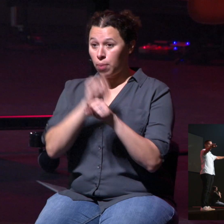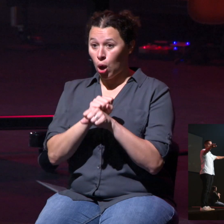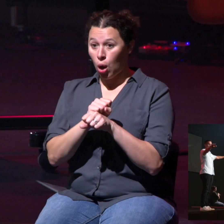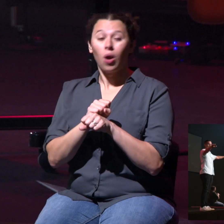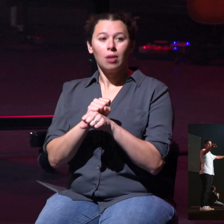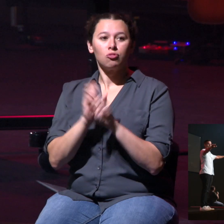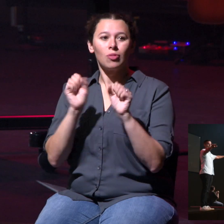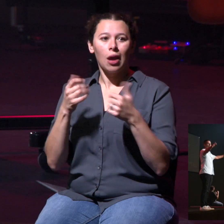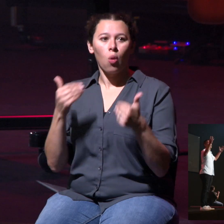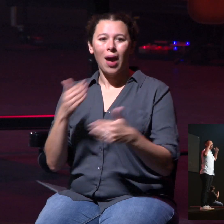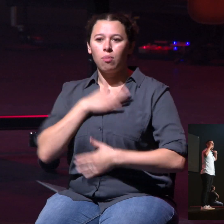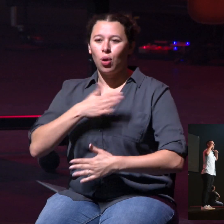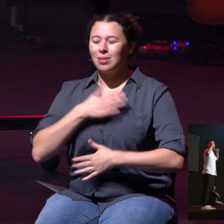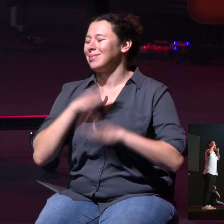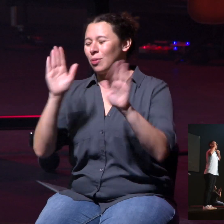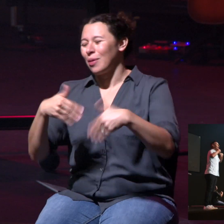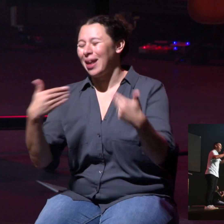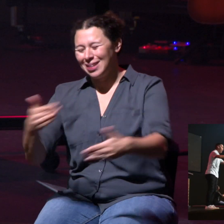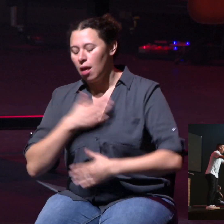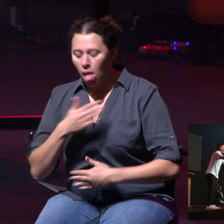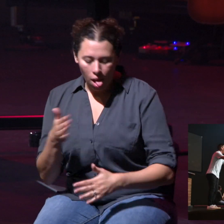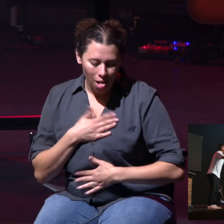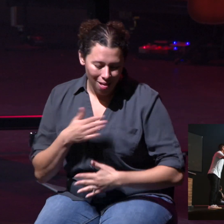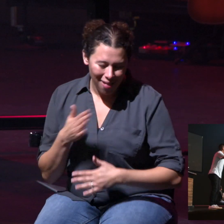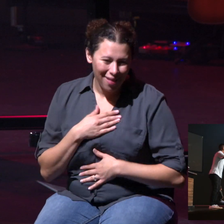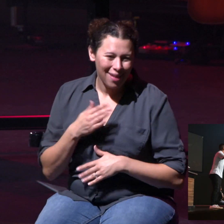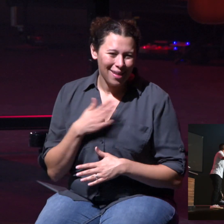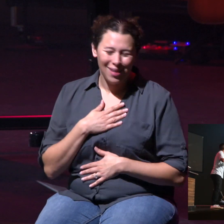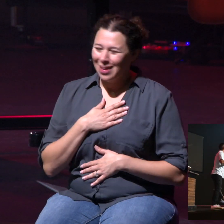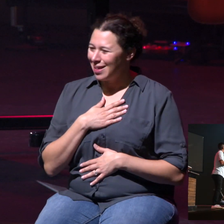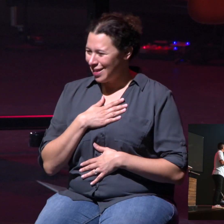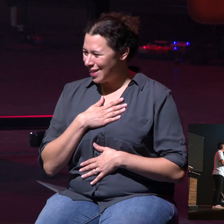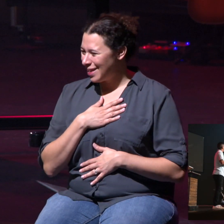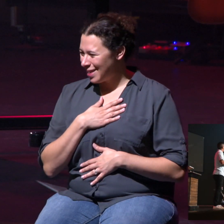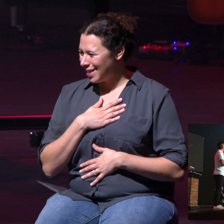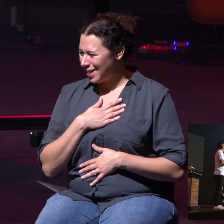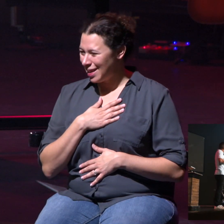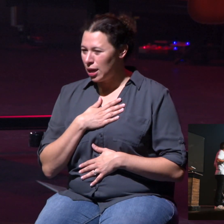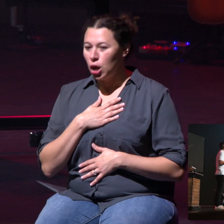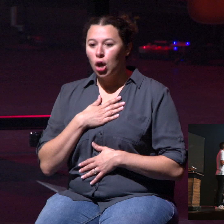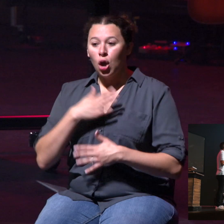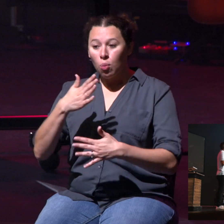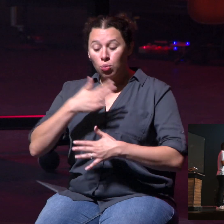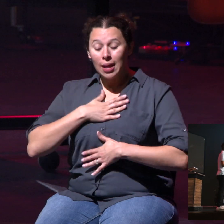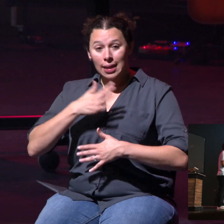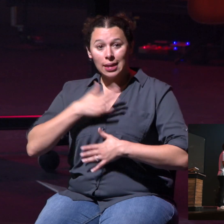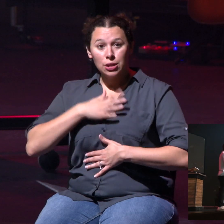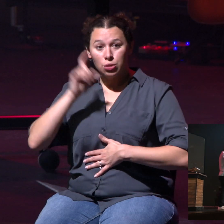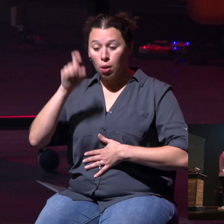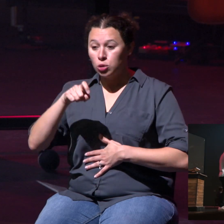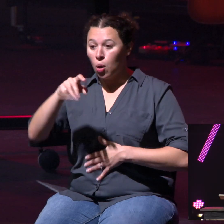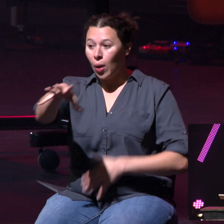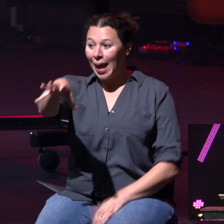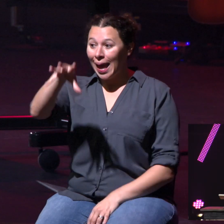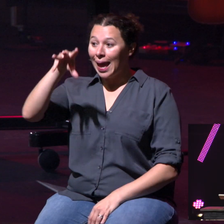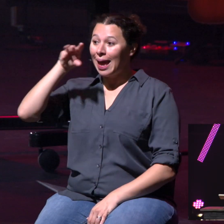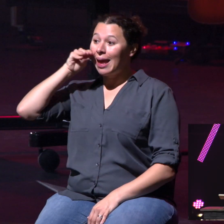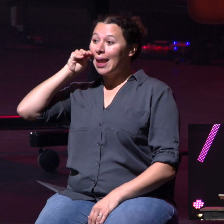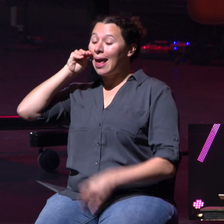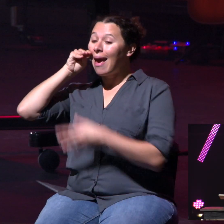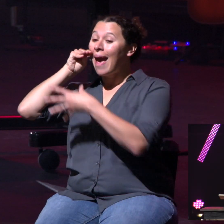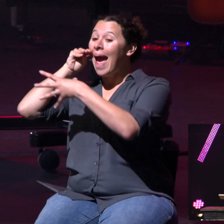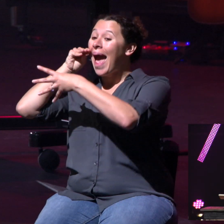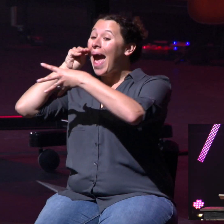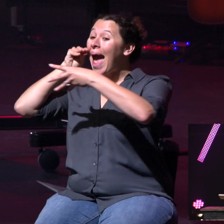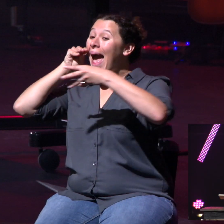your breath, okay? No, go ahead and let it out. Right? Breathing was meant to go 2 ways. It was meant to go in, and